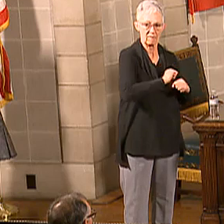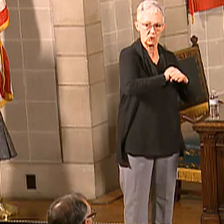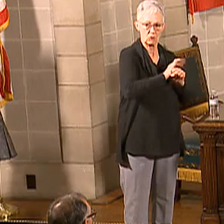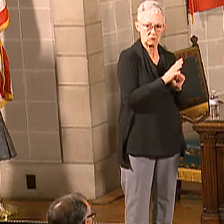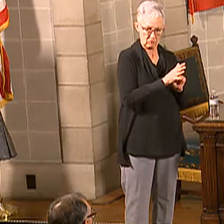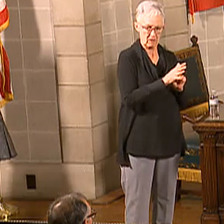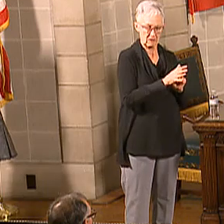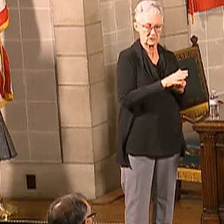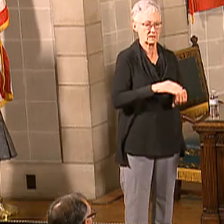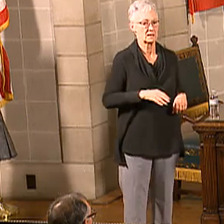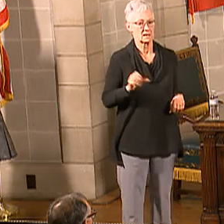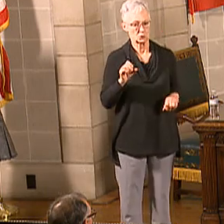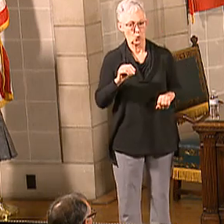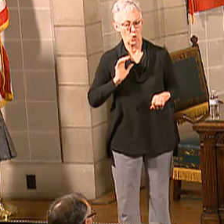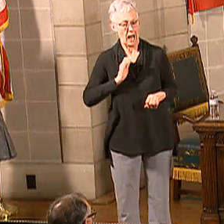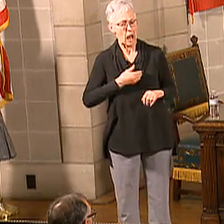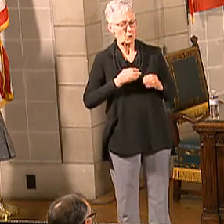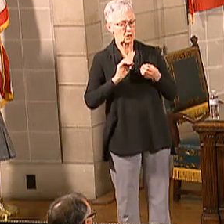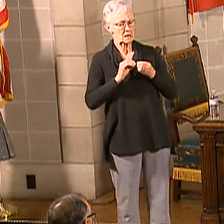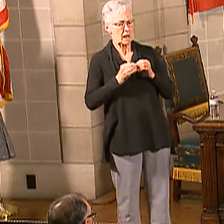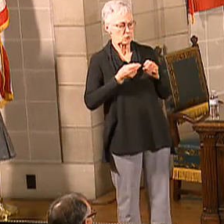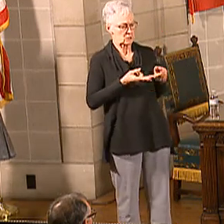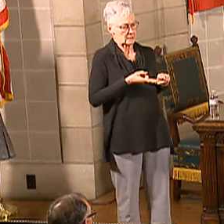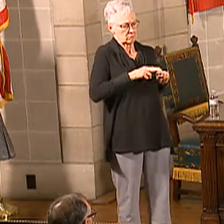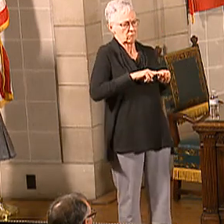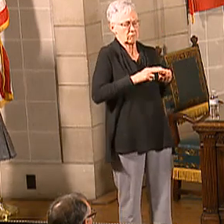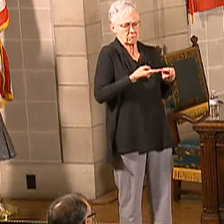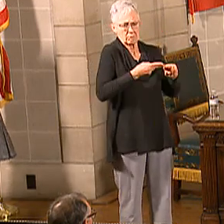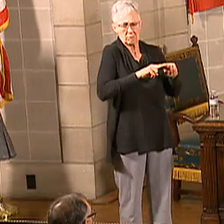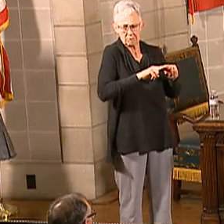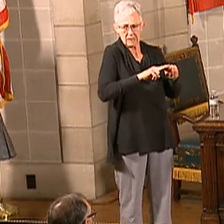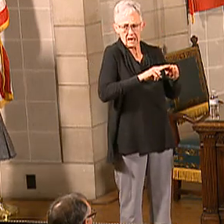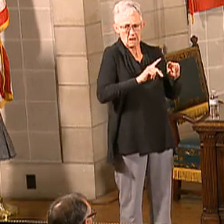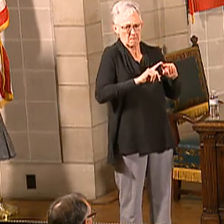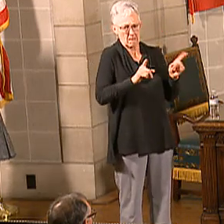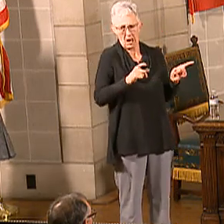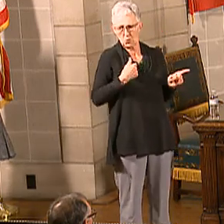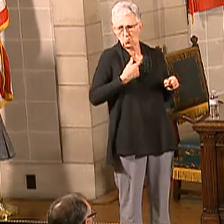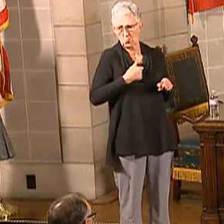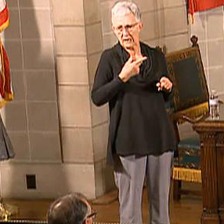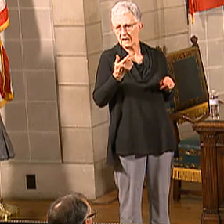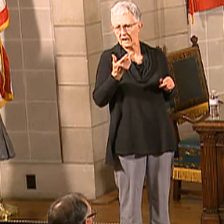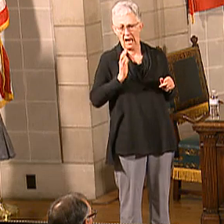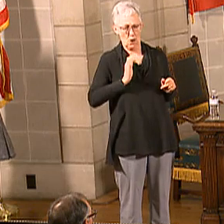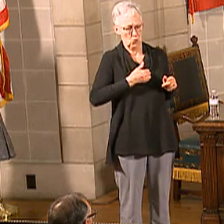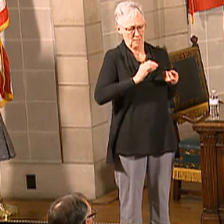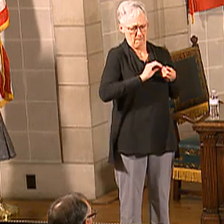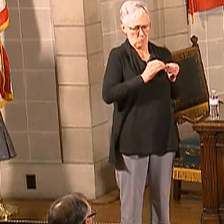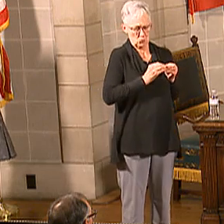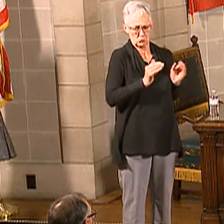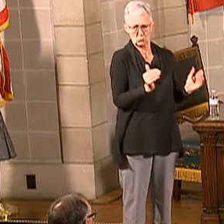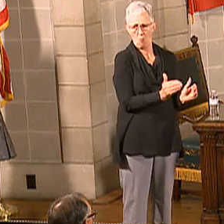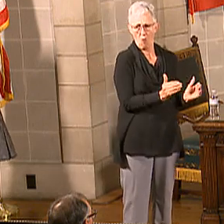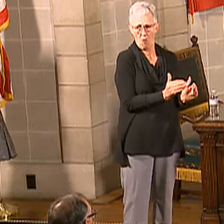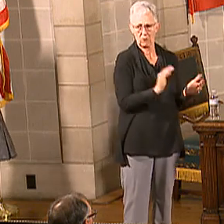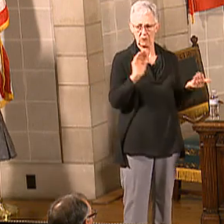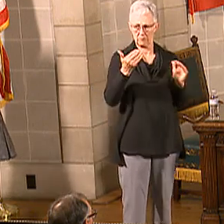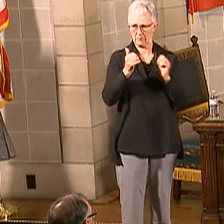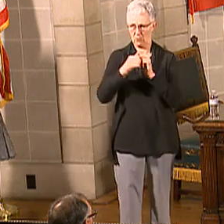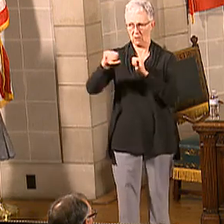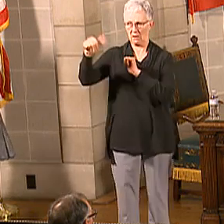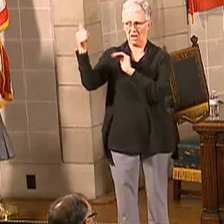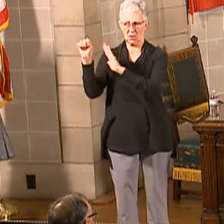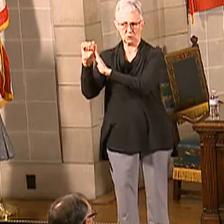growing, we're still relatively lightly impacted compared to other parts of the country. And why is that? Again, it really gets back to the difference that